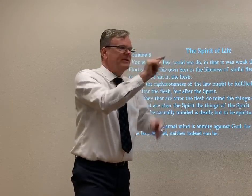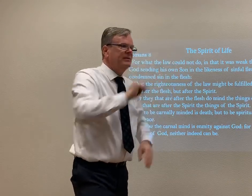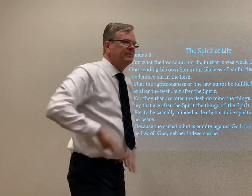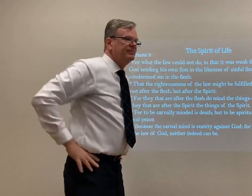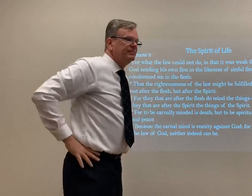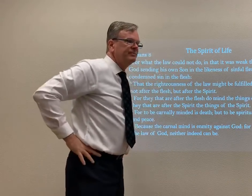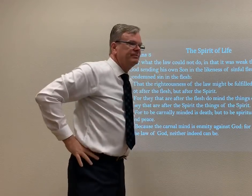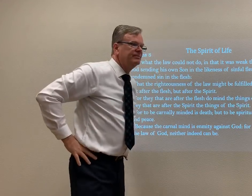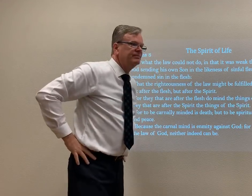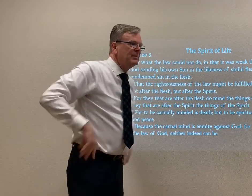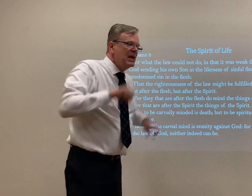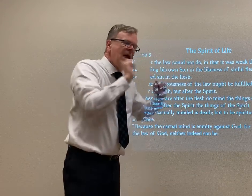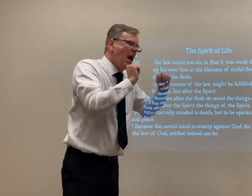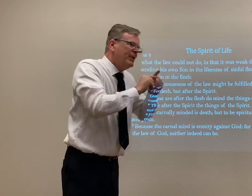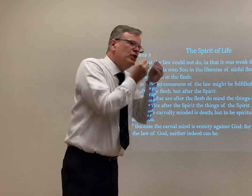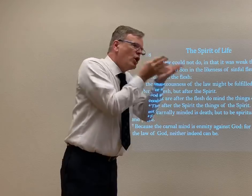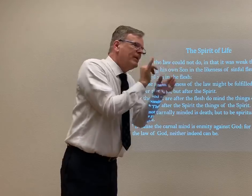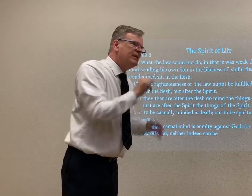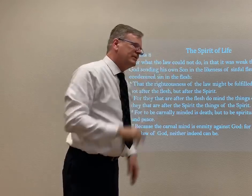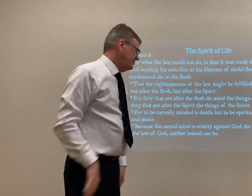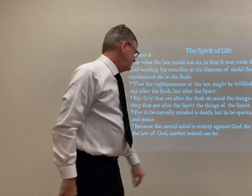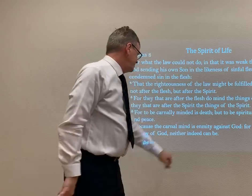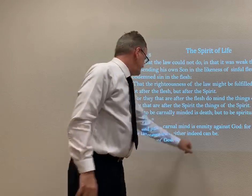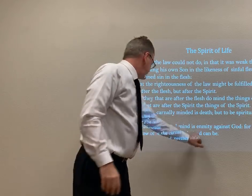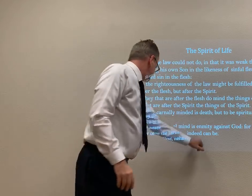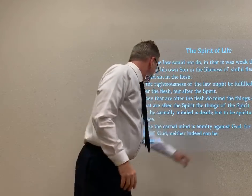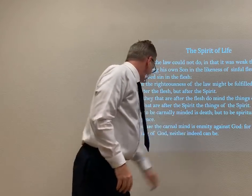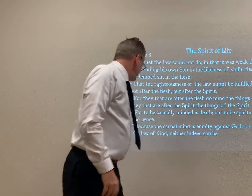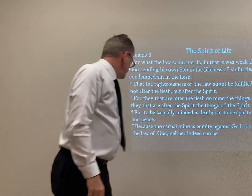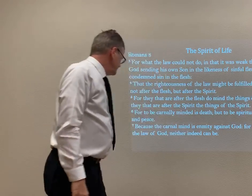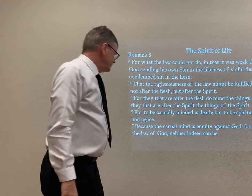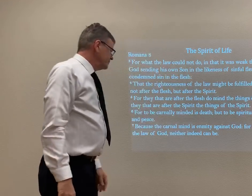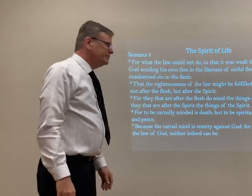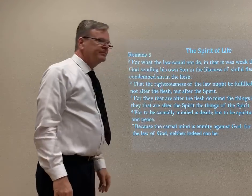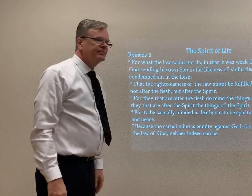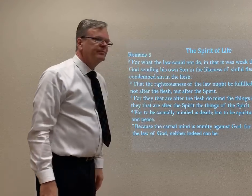Not obey, basically it translates to not able to obey it.